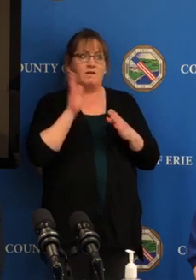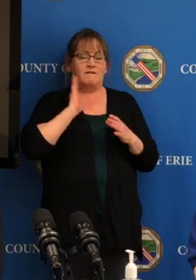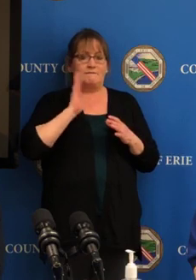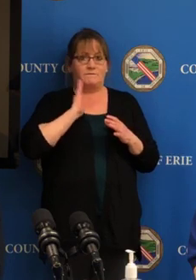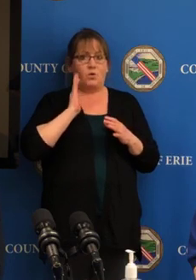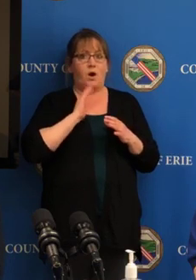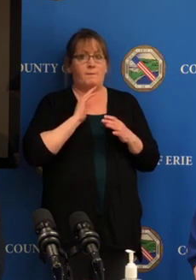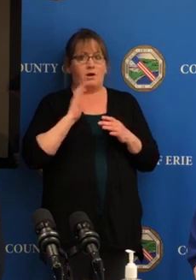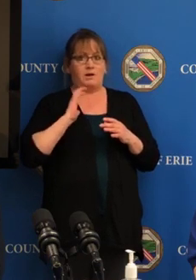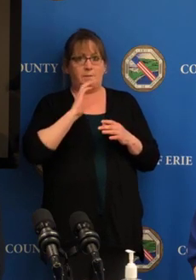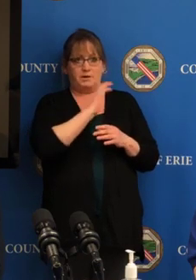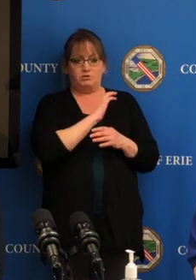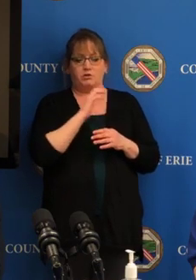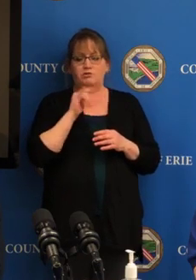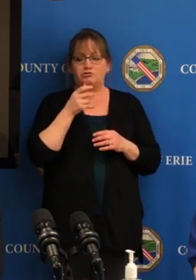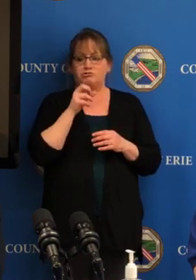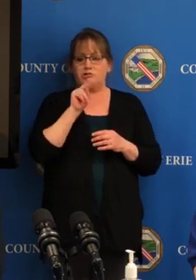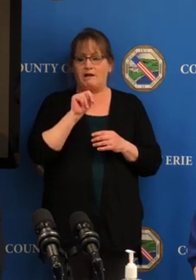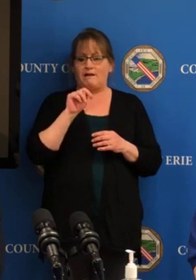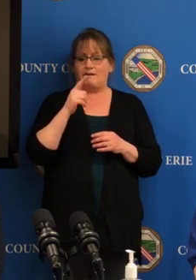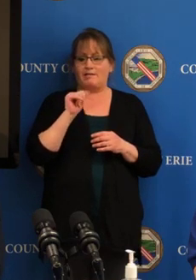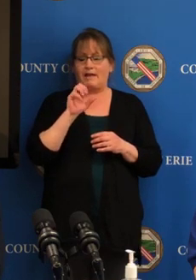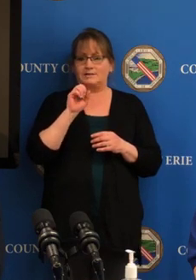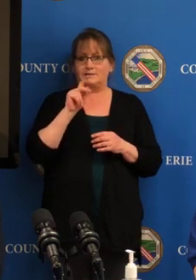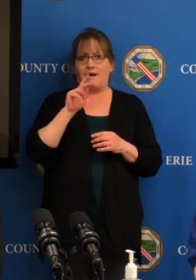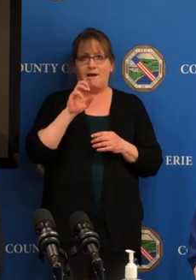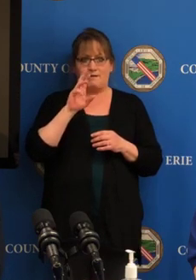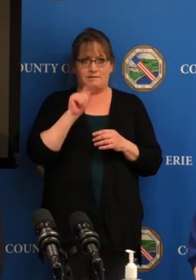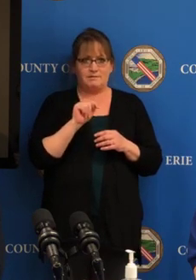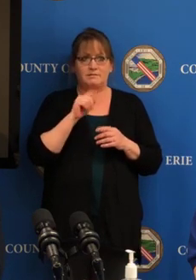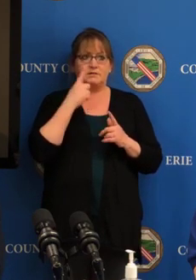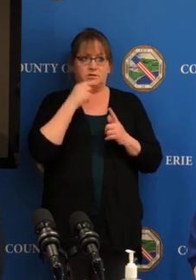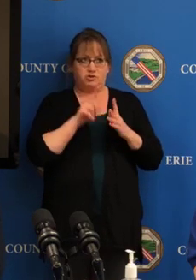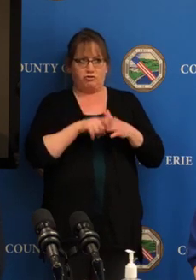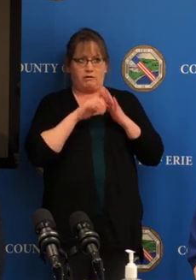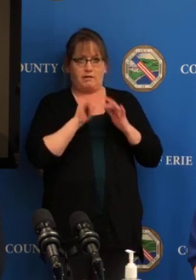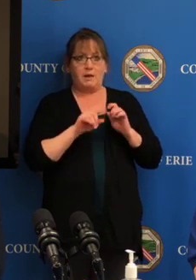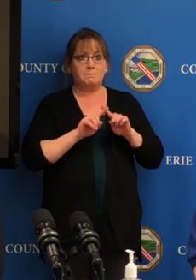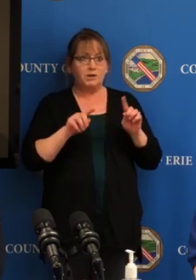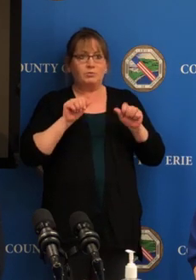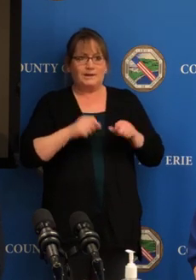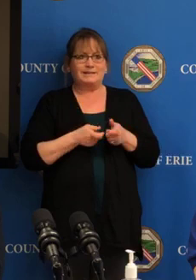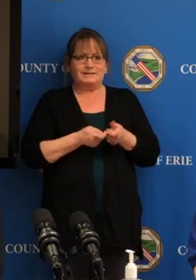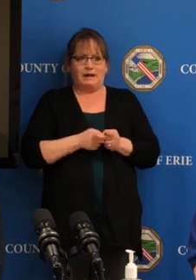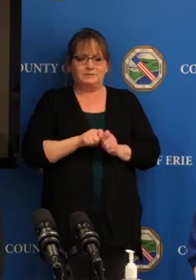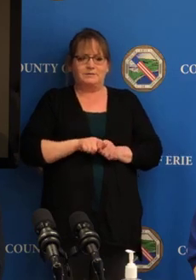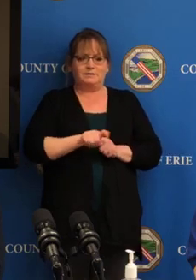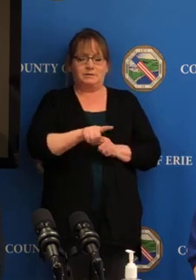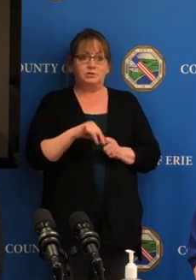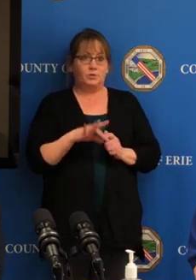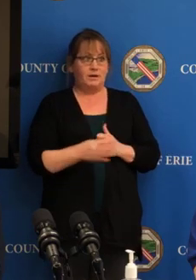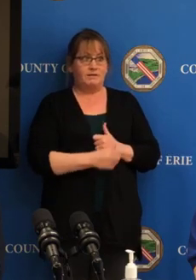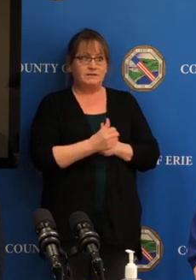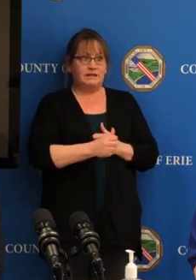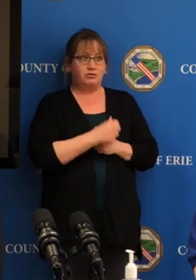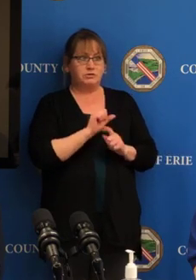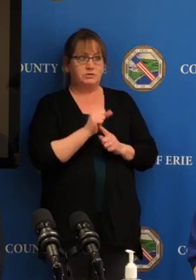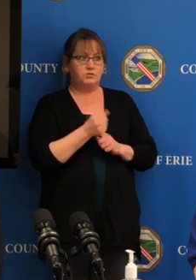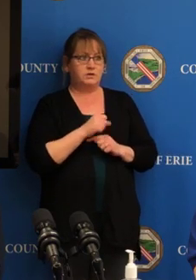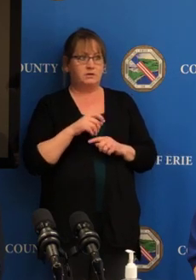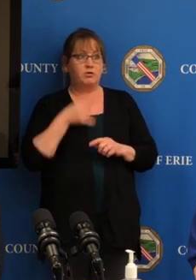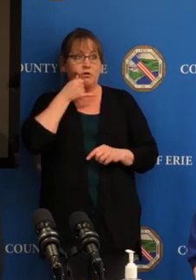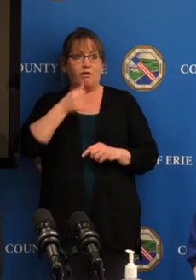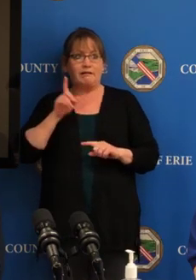Police Services, John Glascott, for spearheading that effort. But you can text to 911. So if you're in a dangerous situation and can't